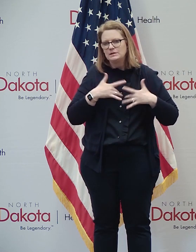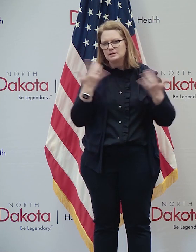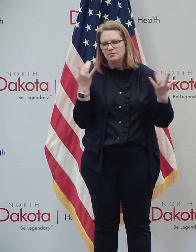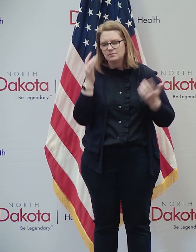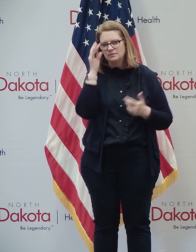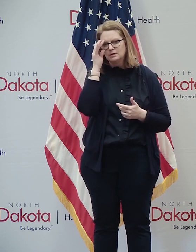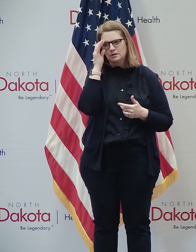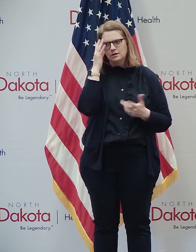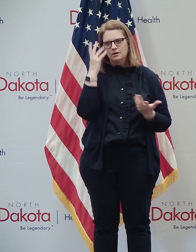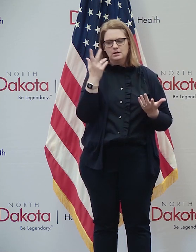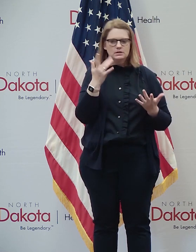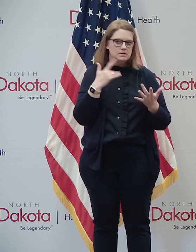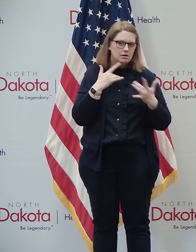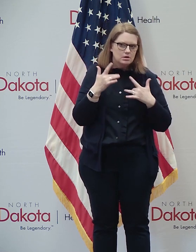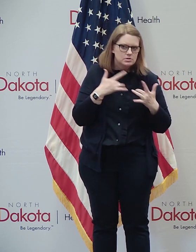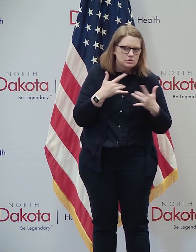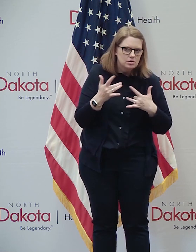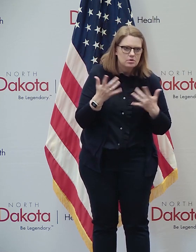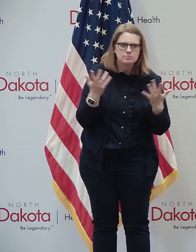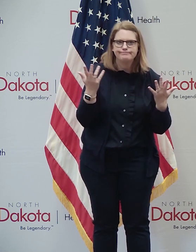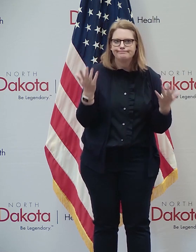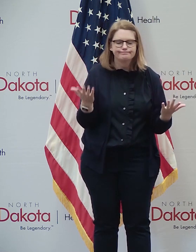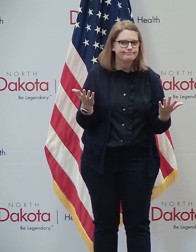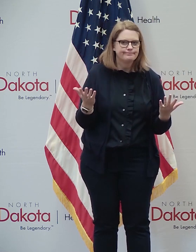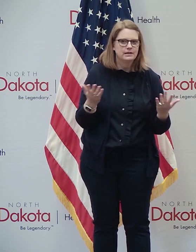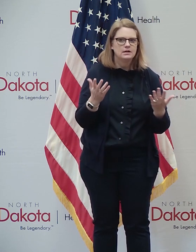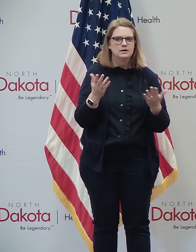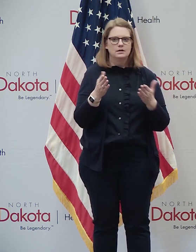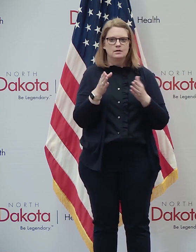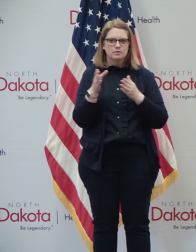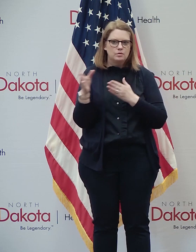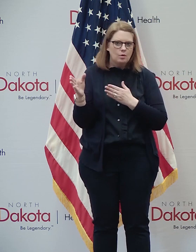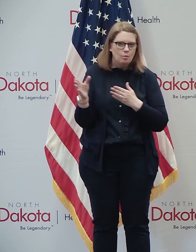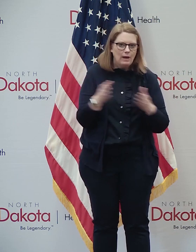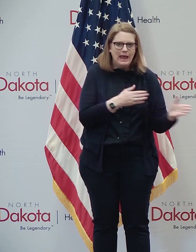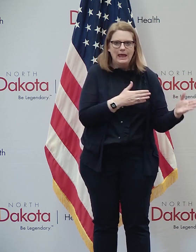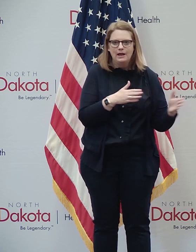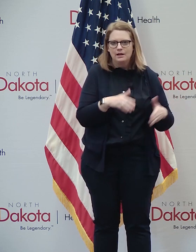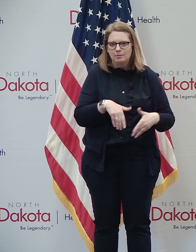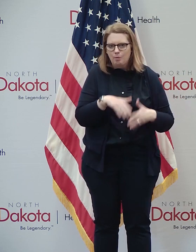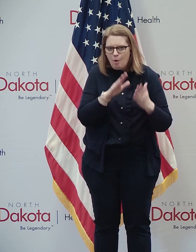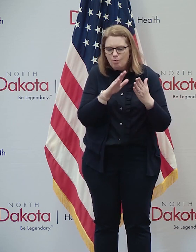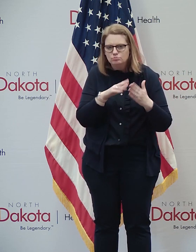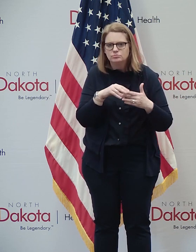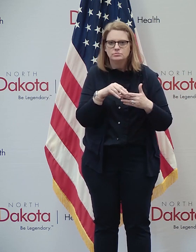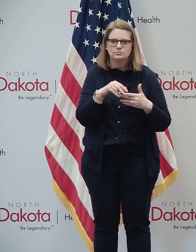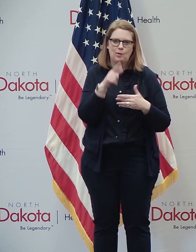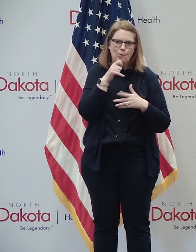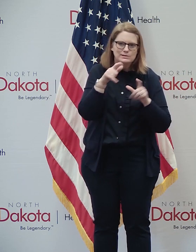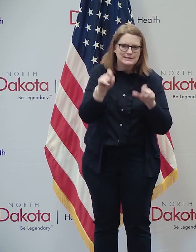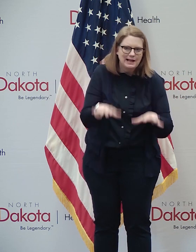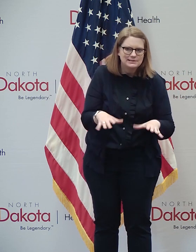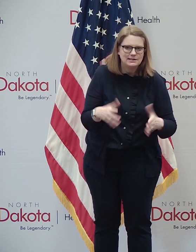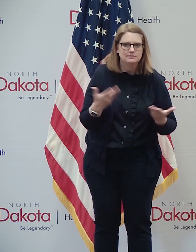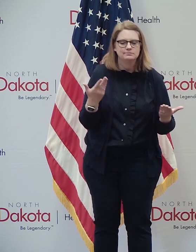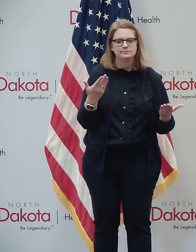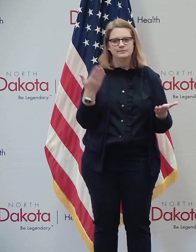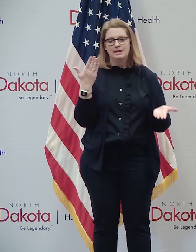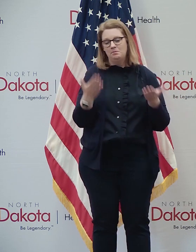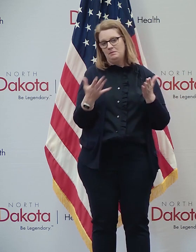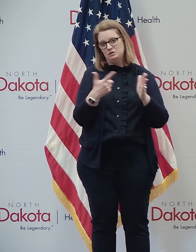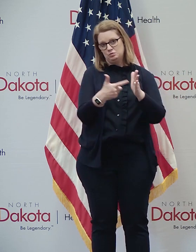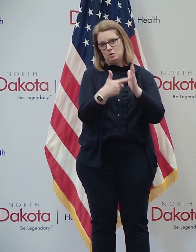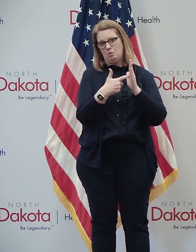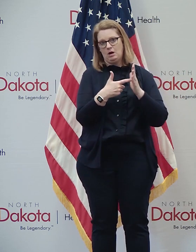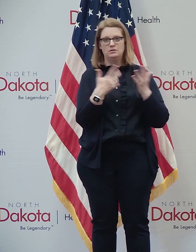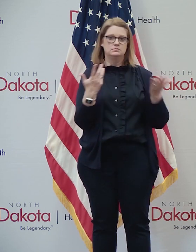vice president today indicated that there would like to see all 15,000 facilities in the United States tested, and so I'll have